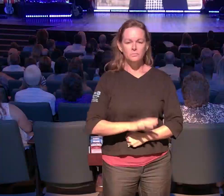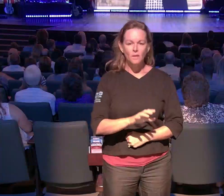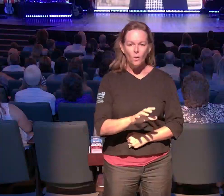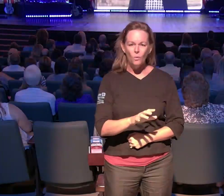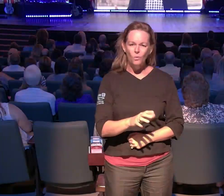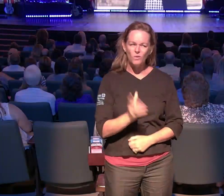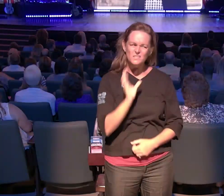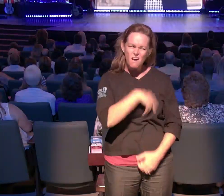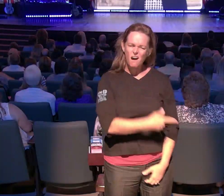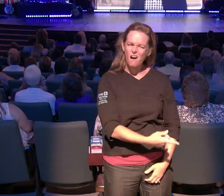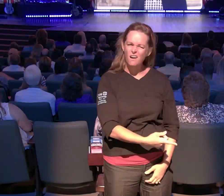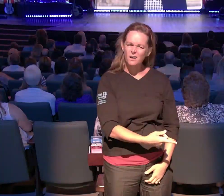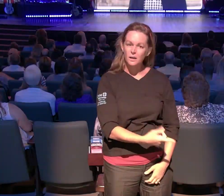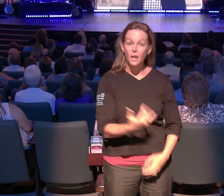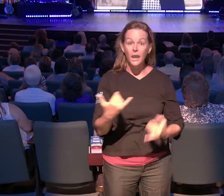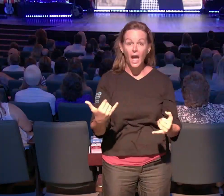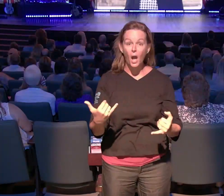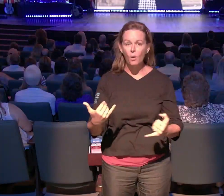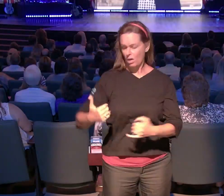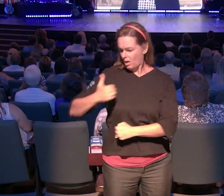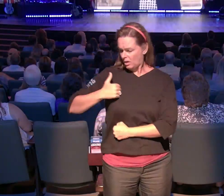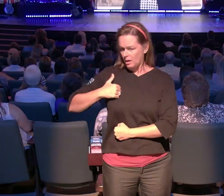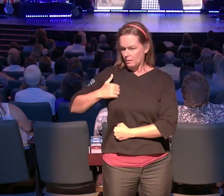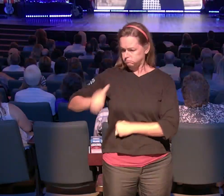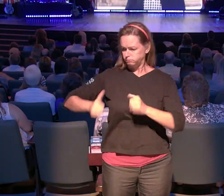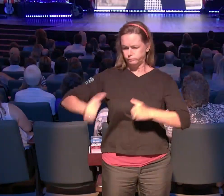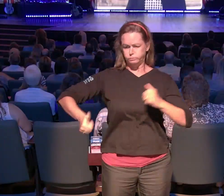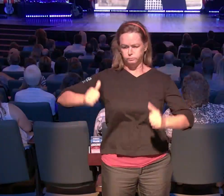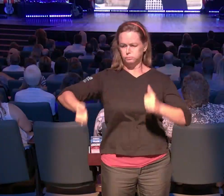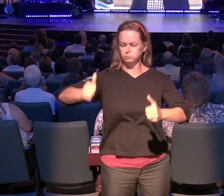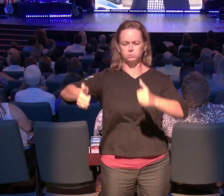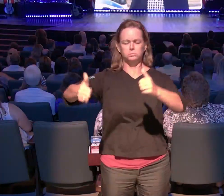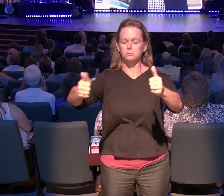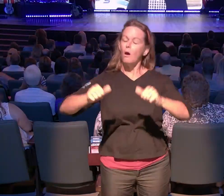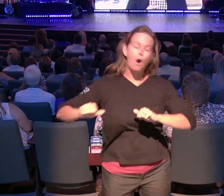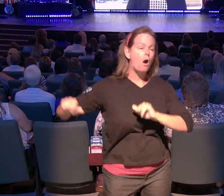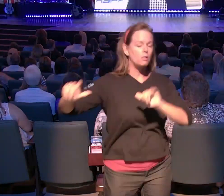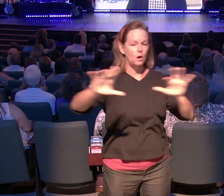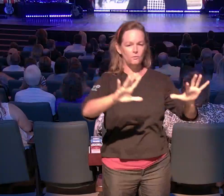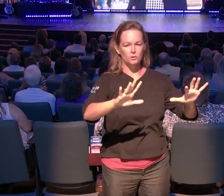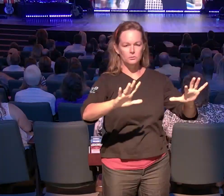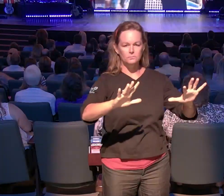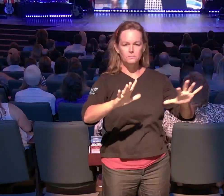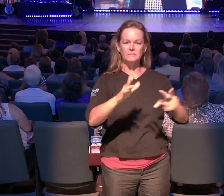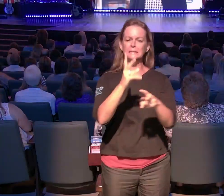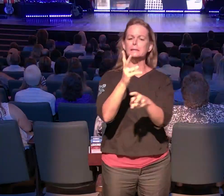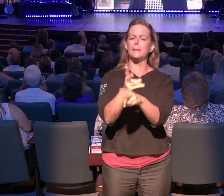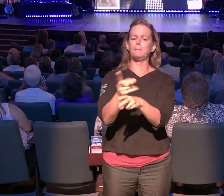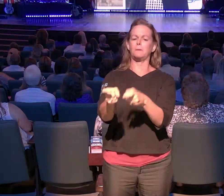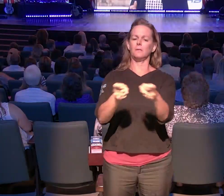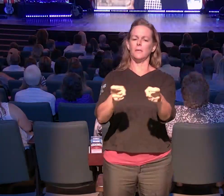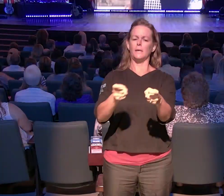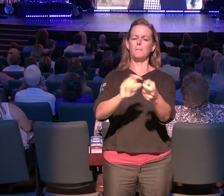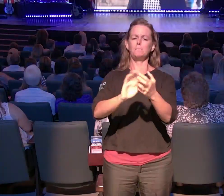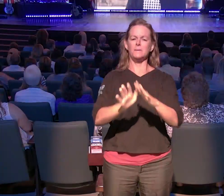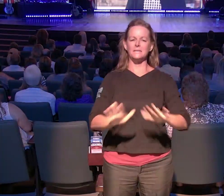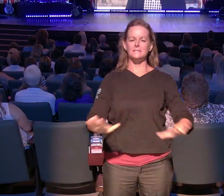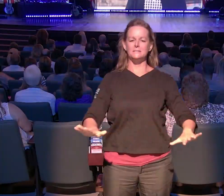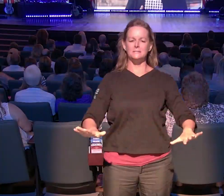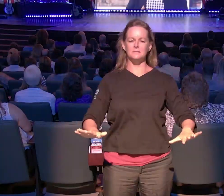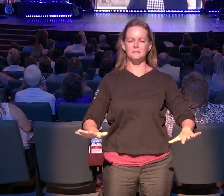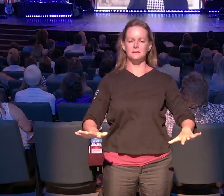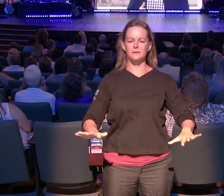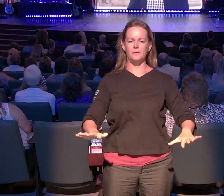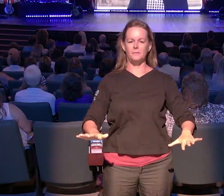norm, and it's necessary. Now more than ever, our military service is here to keep the peace. See, the same men and